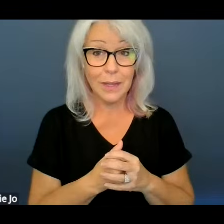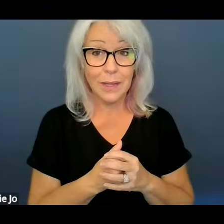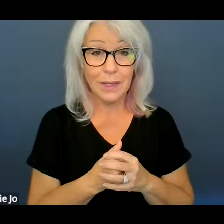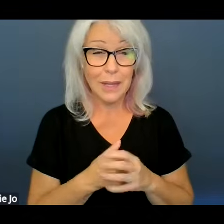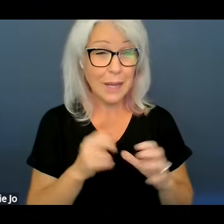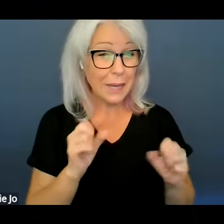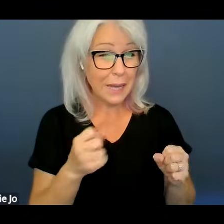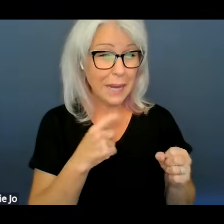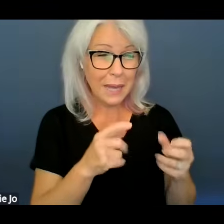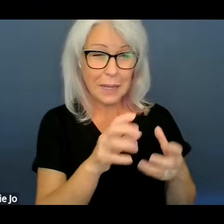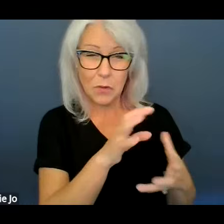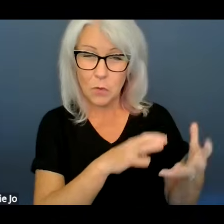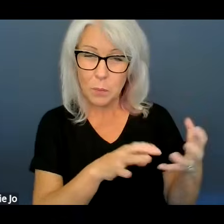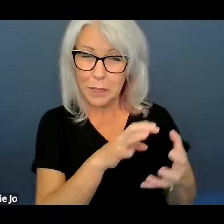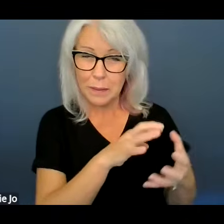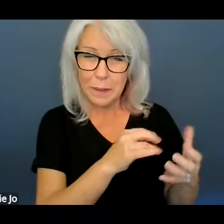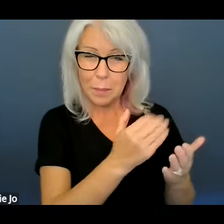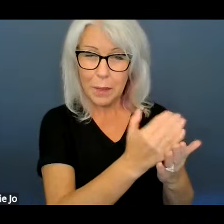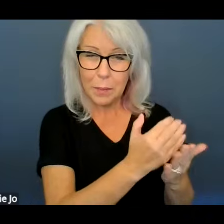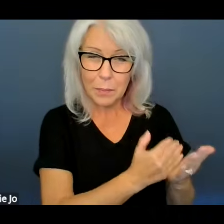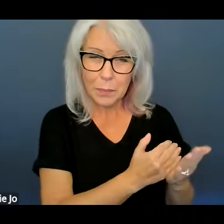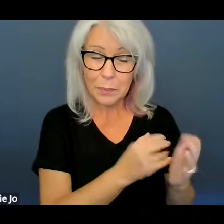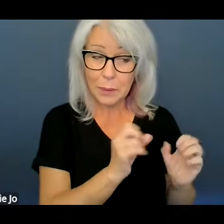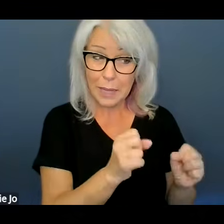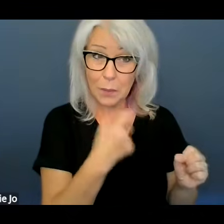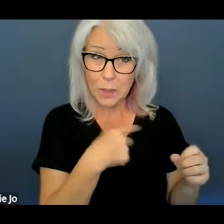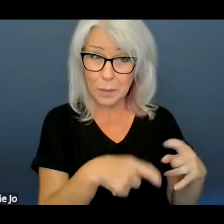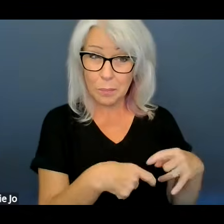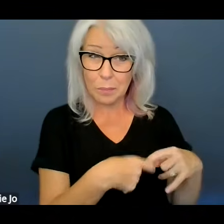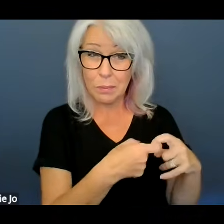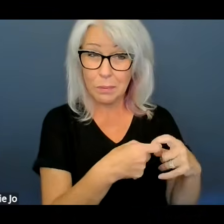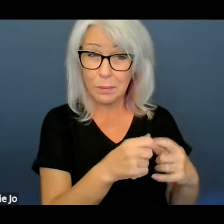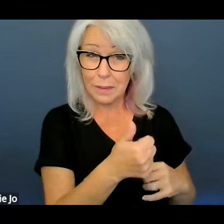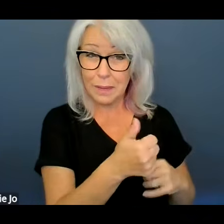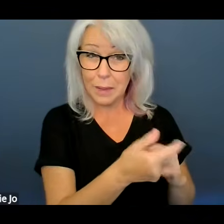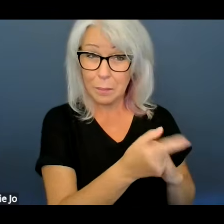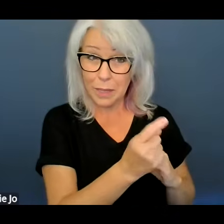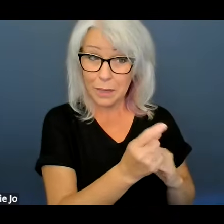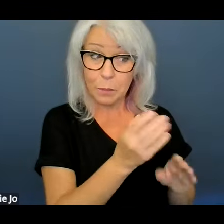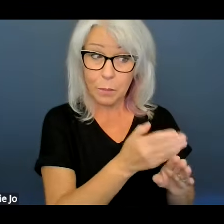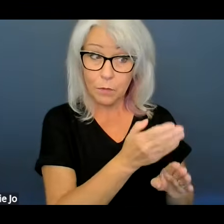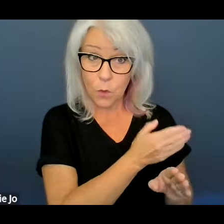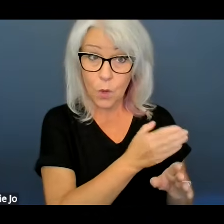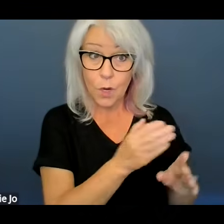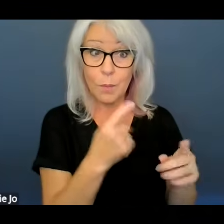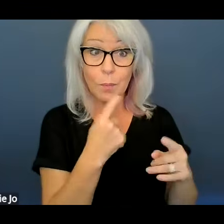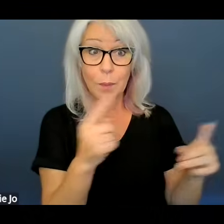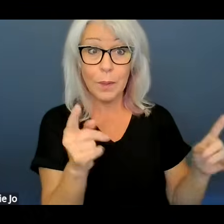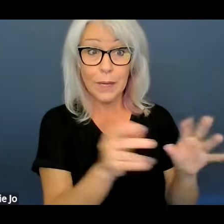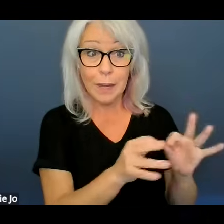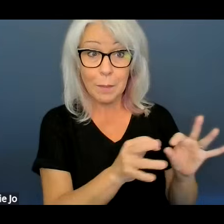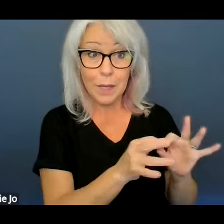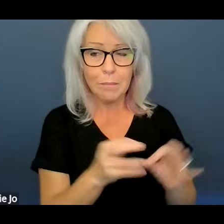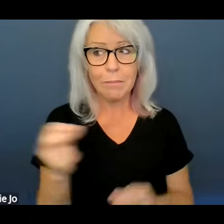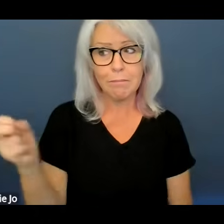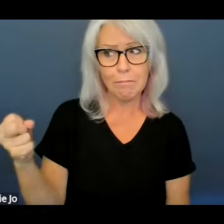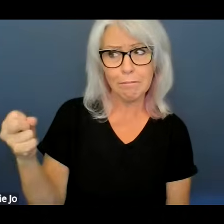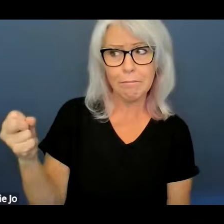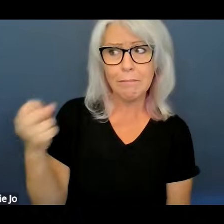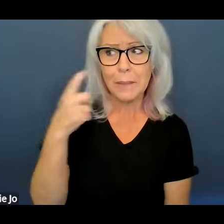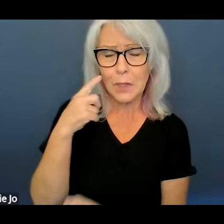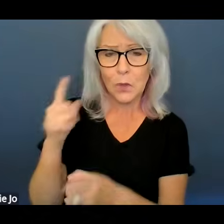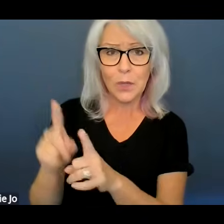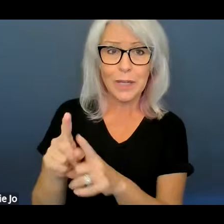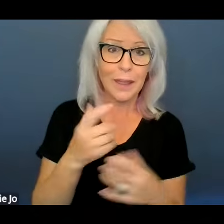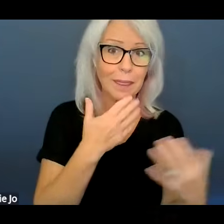for just a second? Can we take like a 10-minute break before we do that? Sure. Yes, that would be good. Okay. Yeah. Thank you.